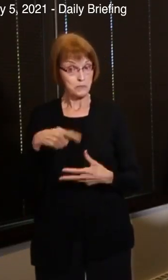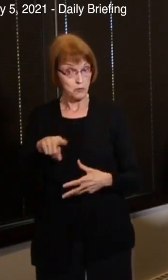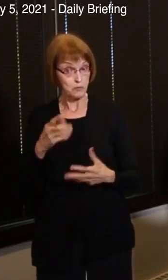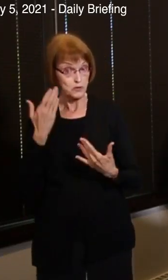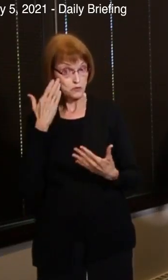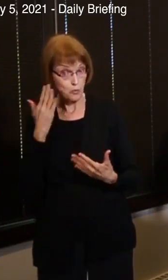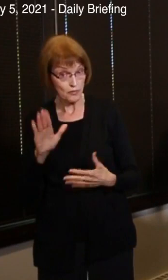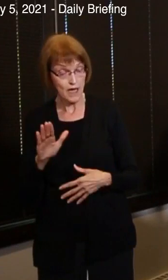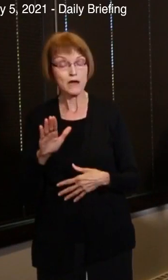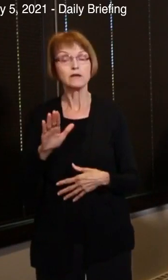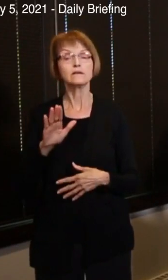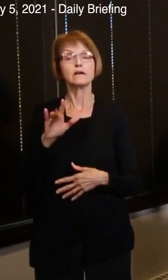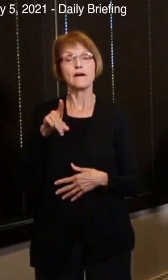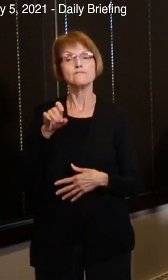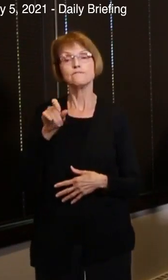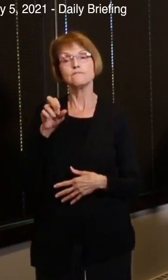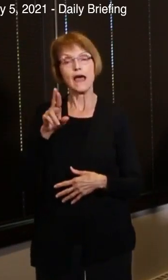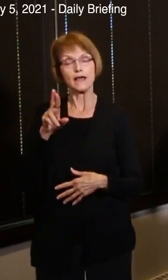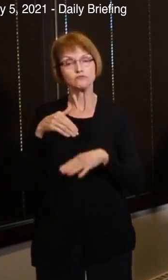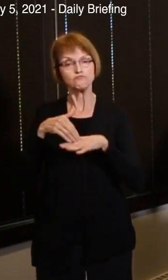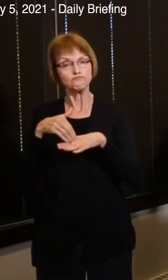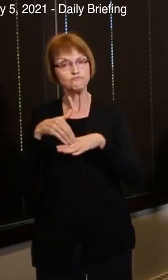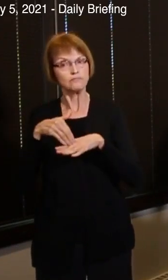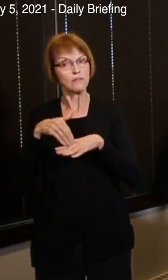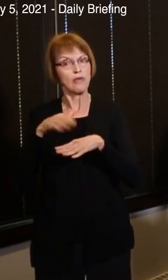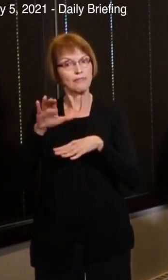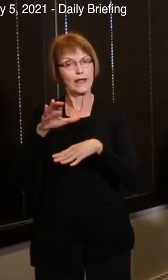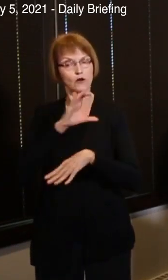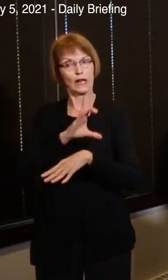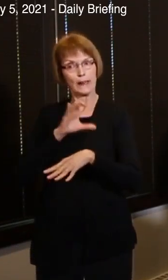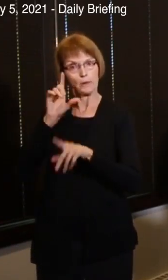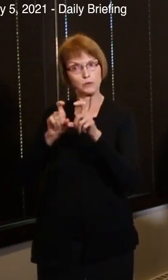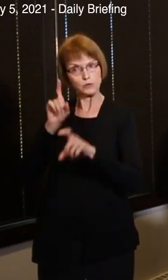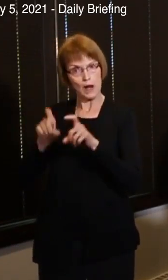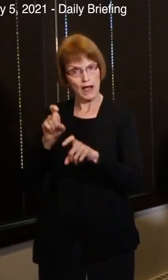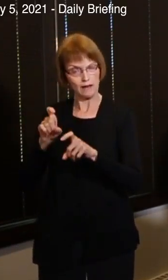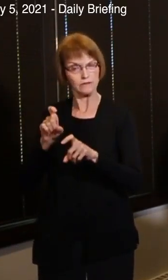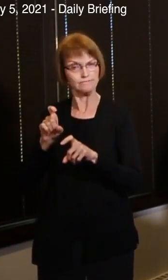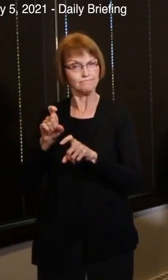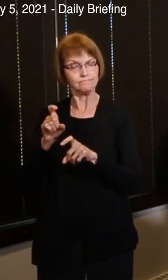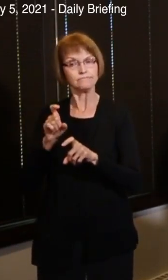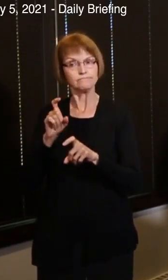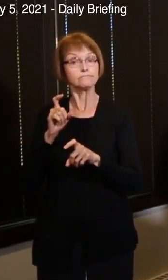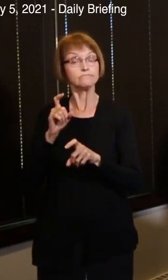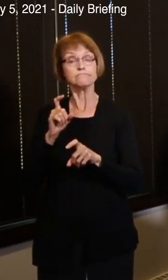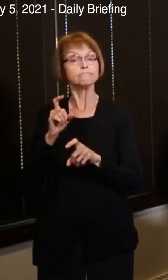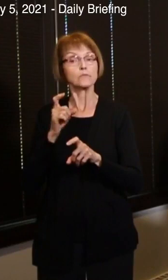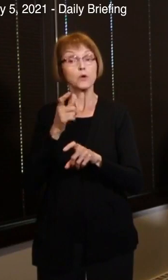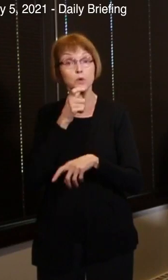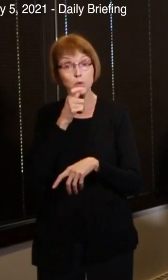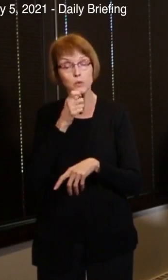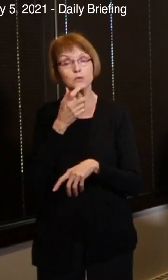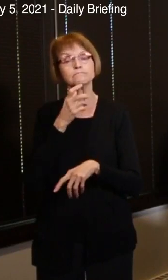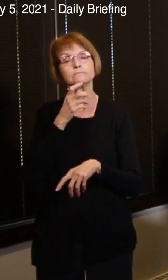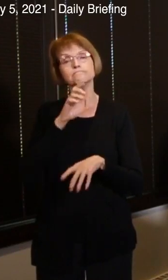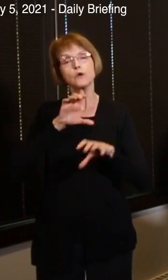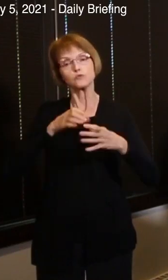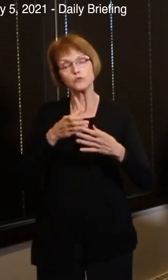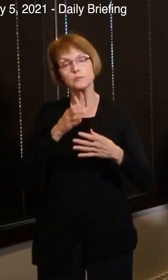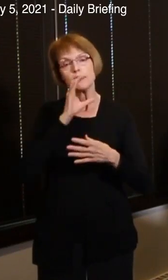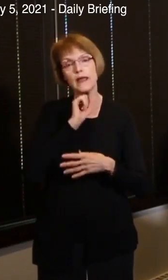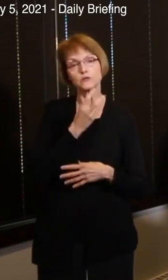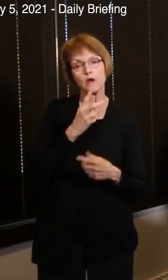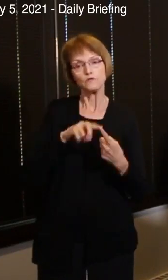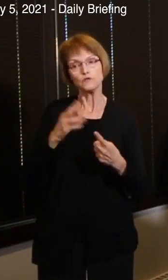Pfizer submitted their results for their vaccine clinical trial in that 12 to 15-year-old age group to the FDA a couple of weeks